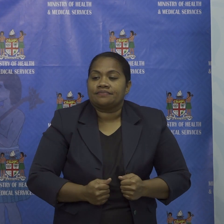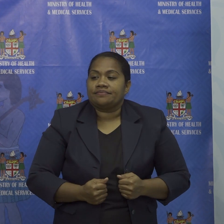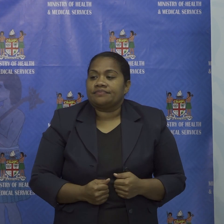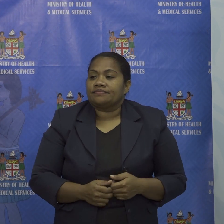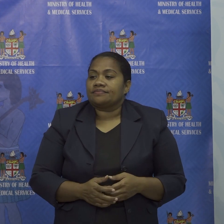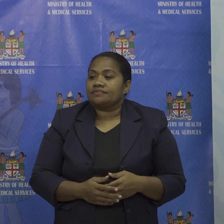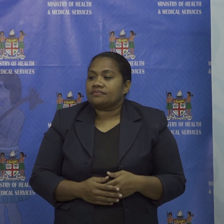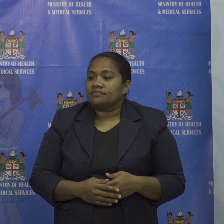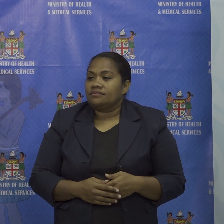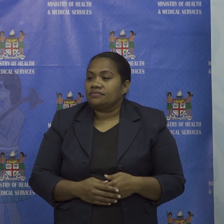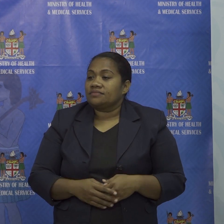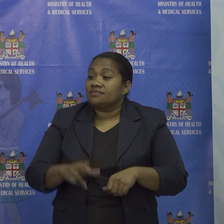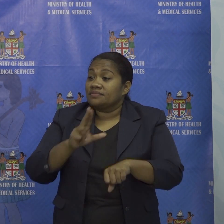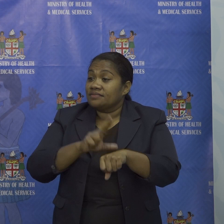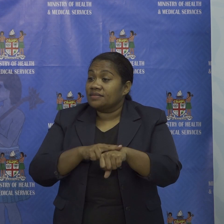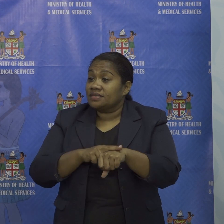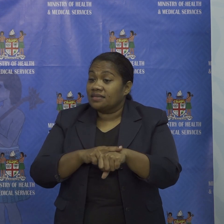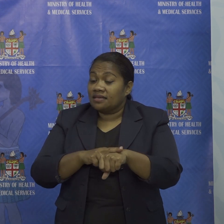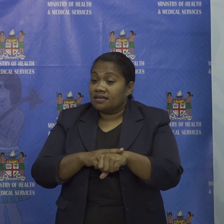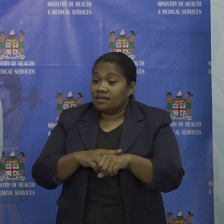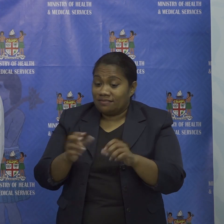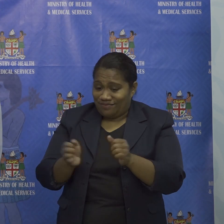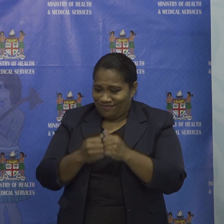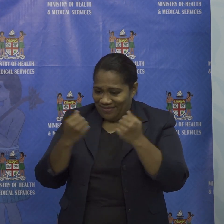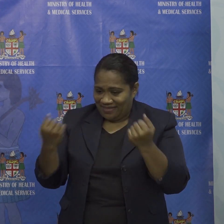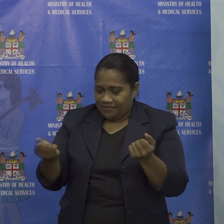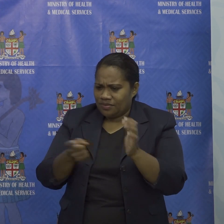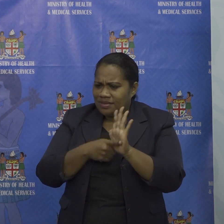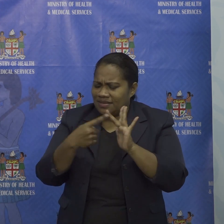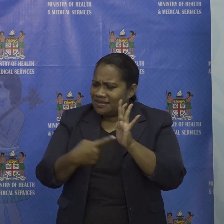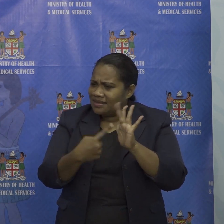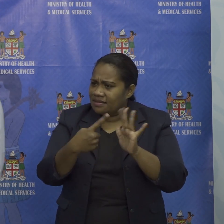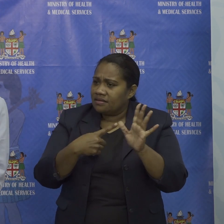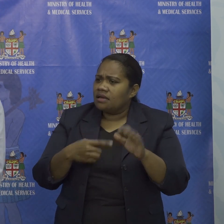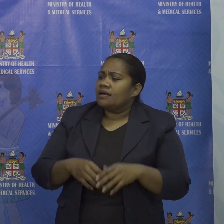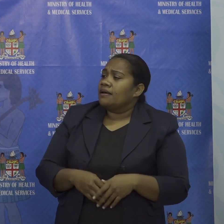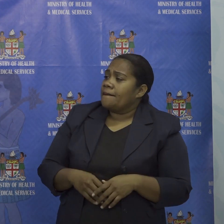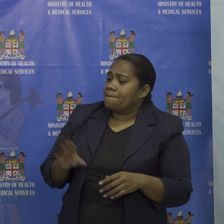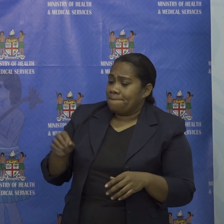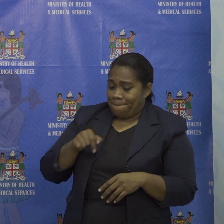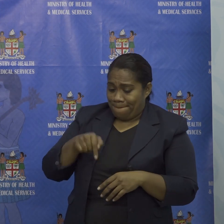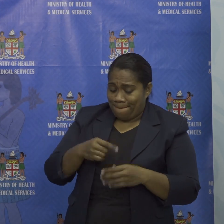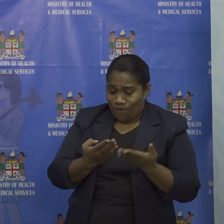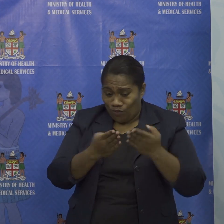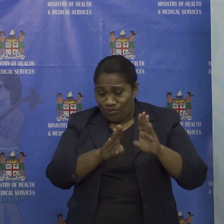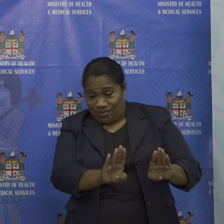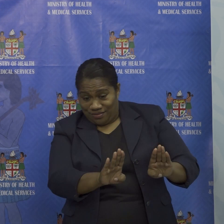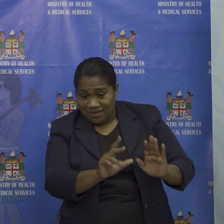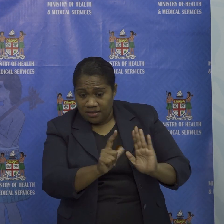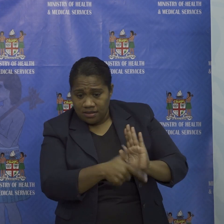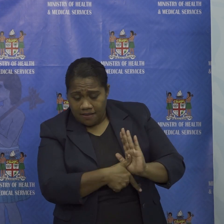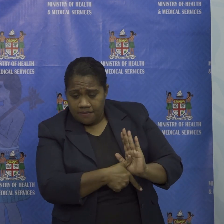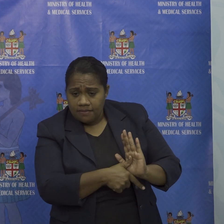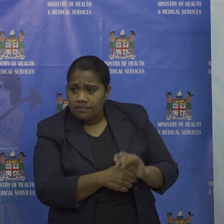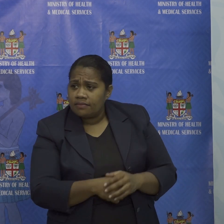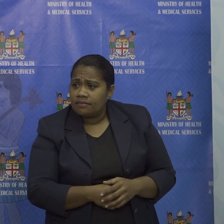Dr. Fong, Litya Dabar from the Fiji Times. So just with regards to during this lockdown period, and that is